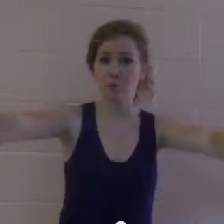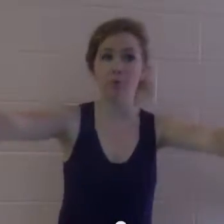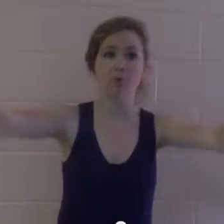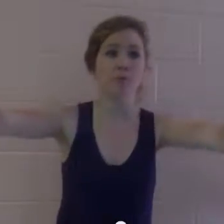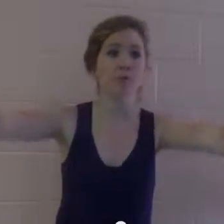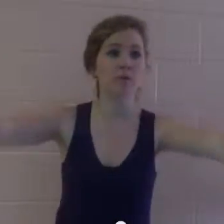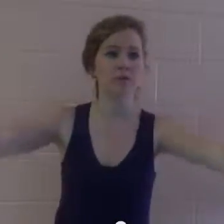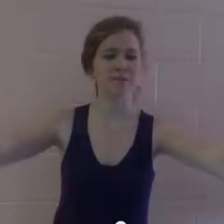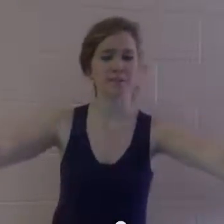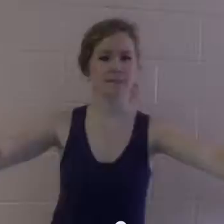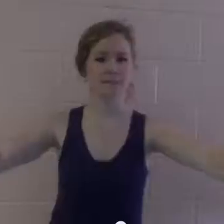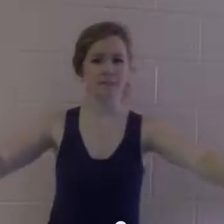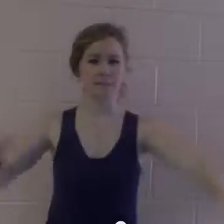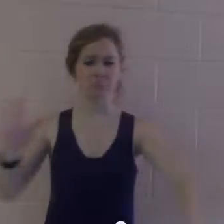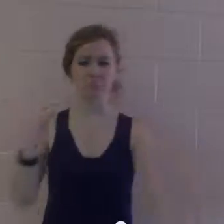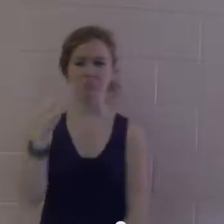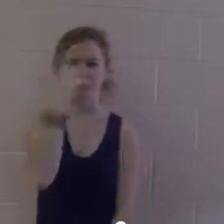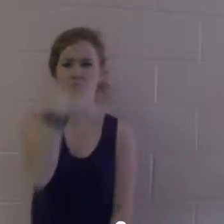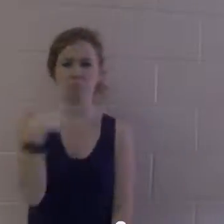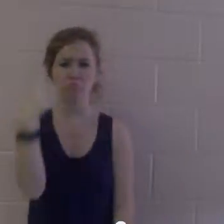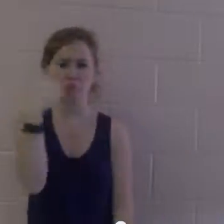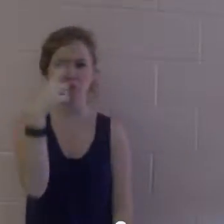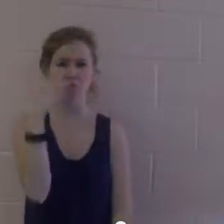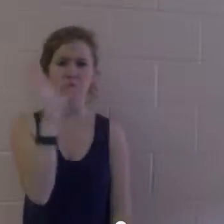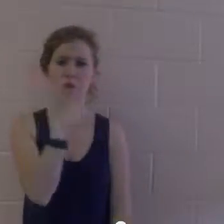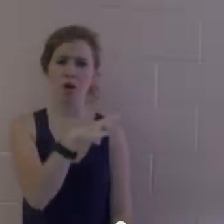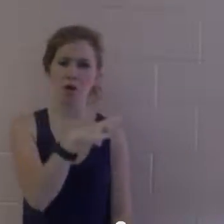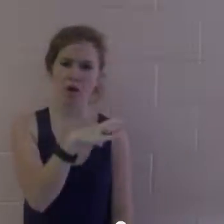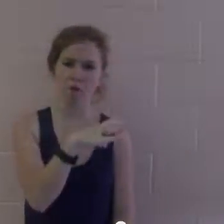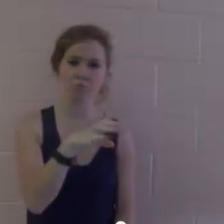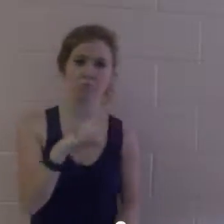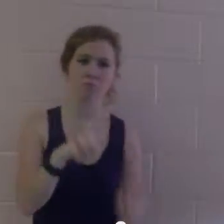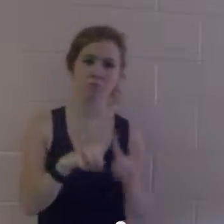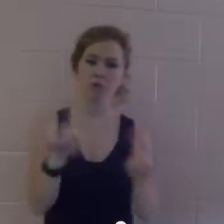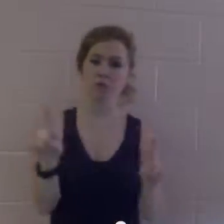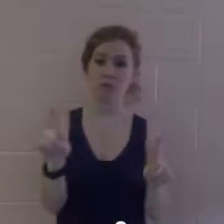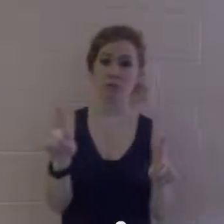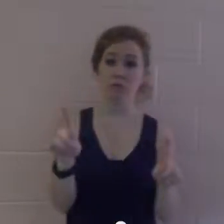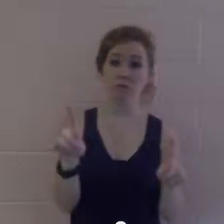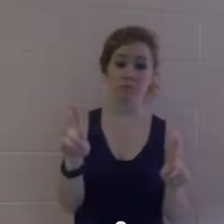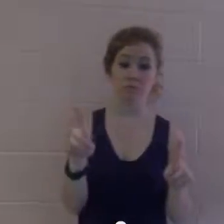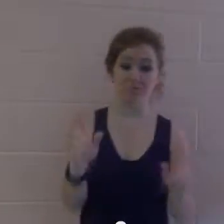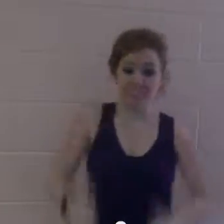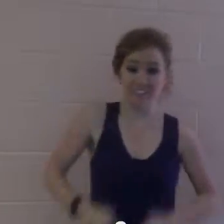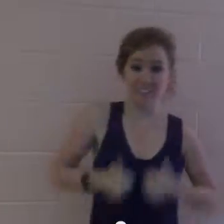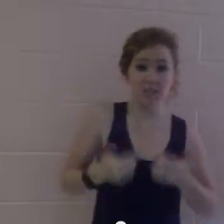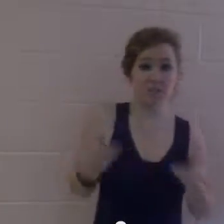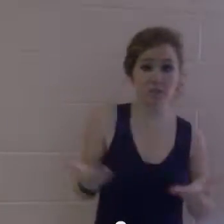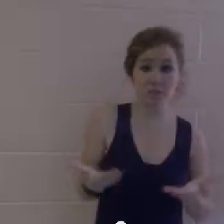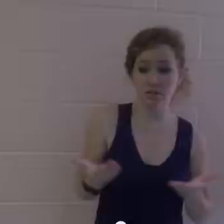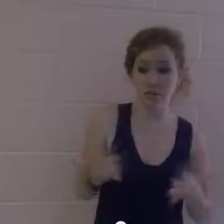They don't have a cave as a home, but open fields. You may think this is weird,